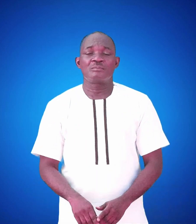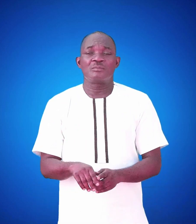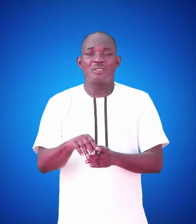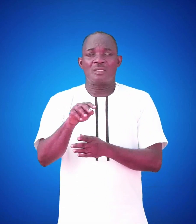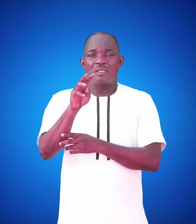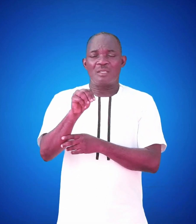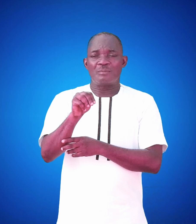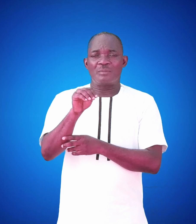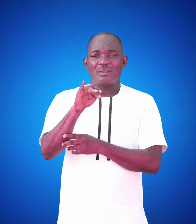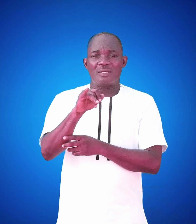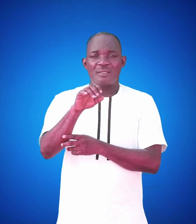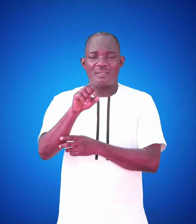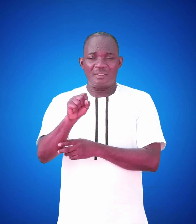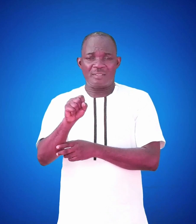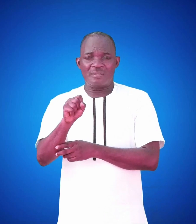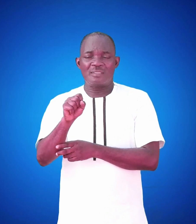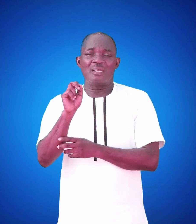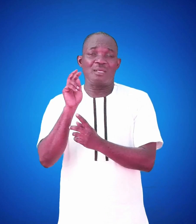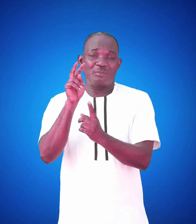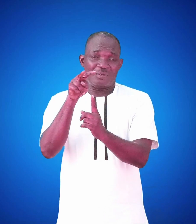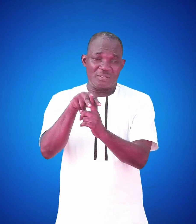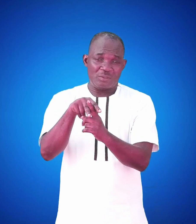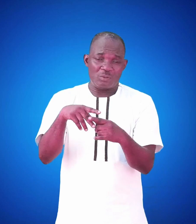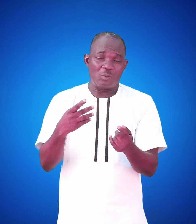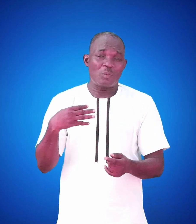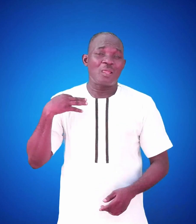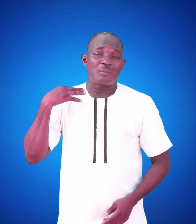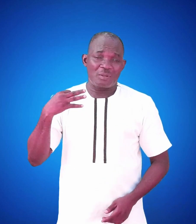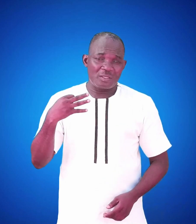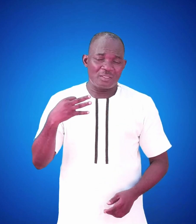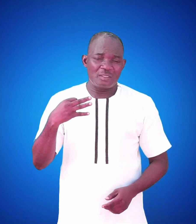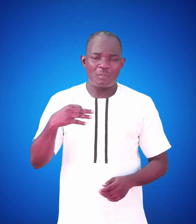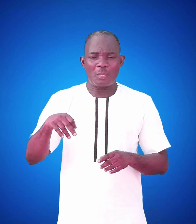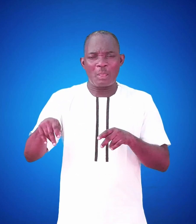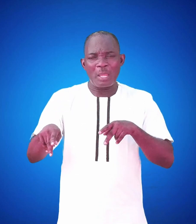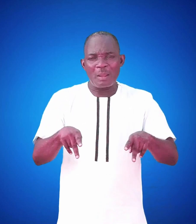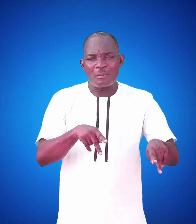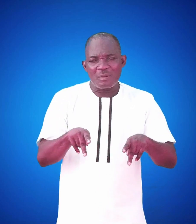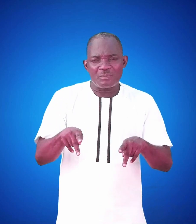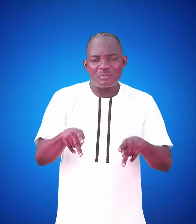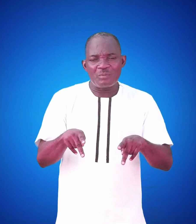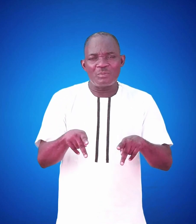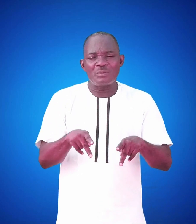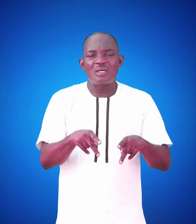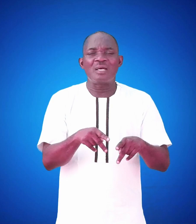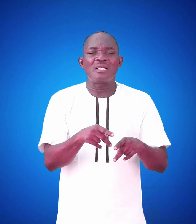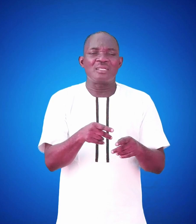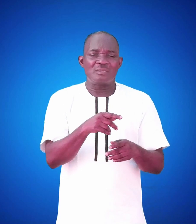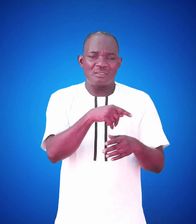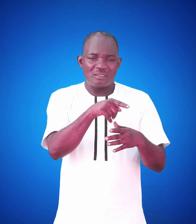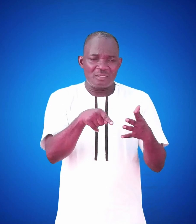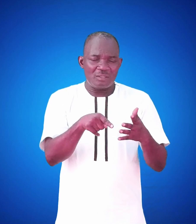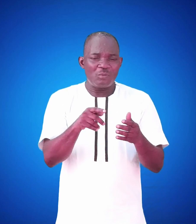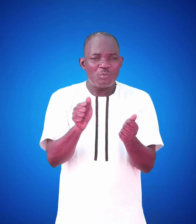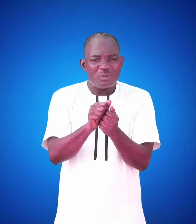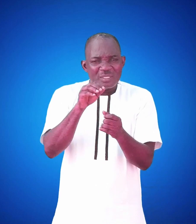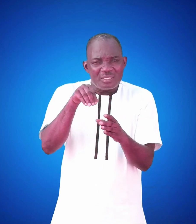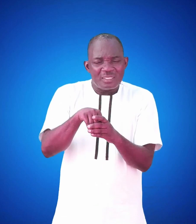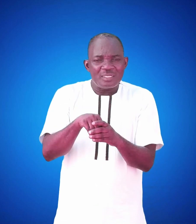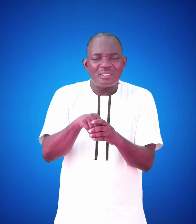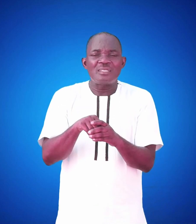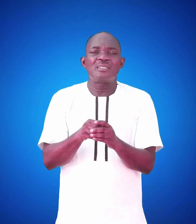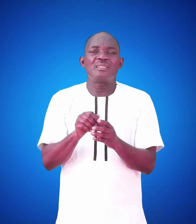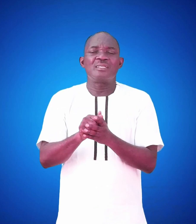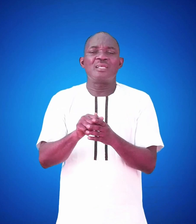The MIS applications perform the functions within the